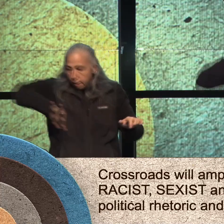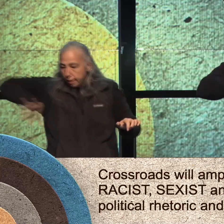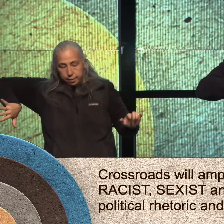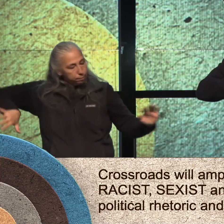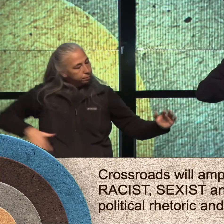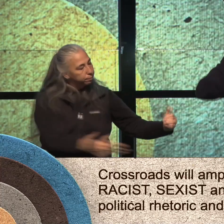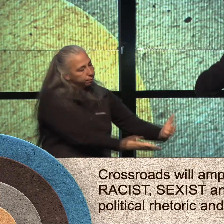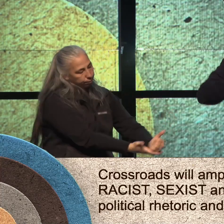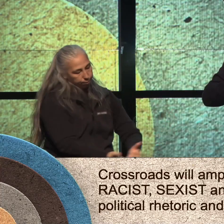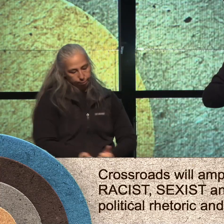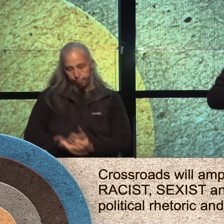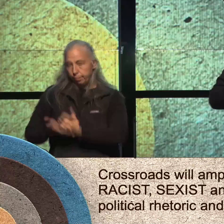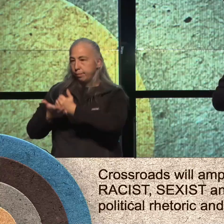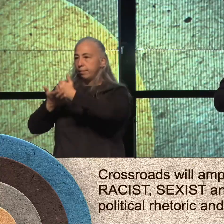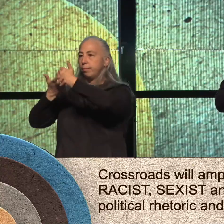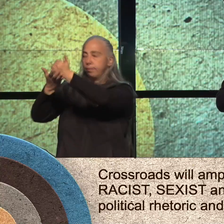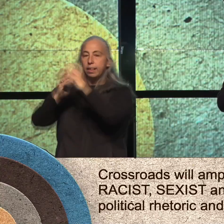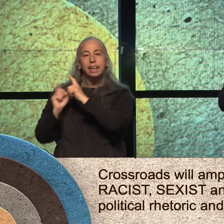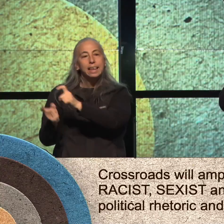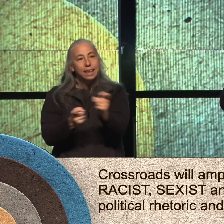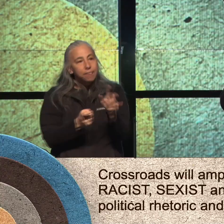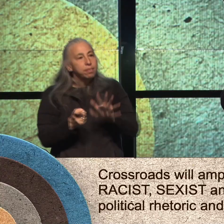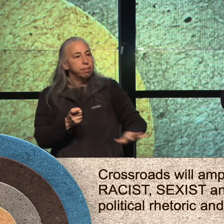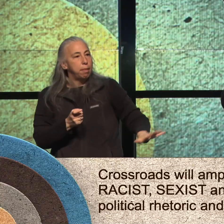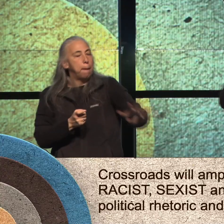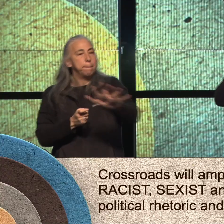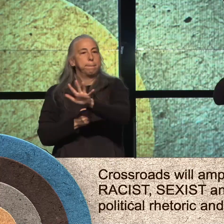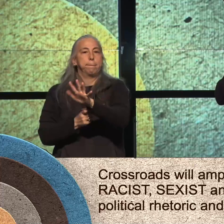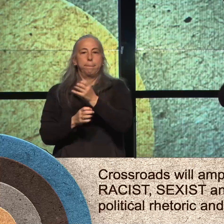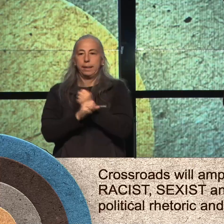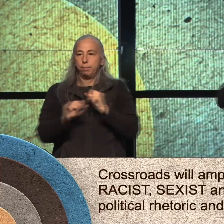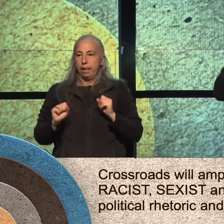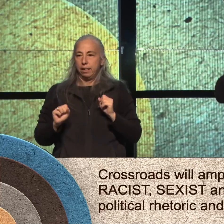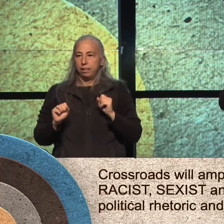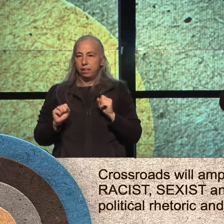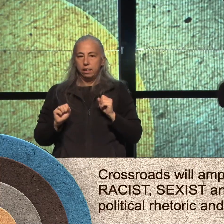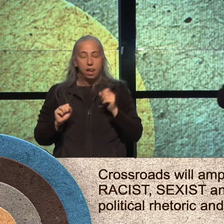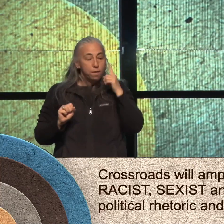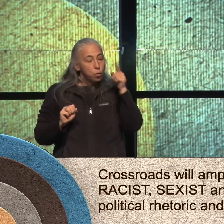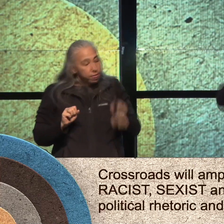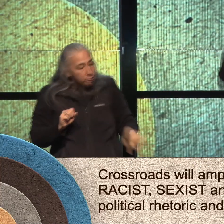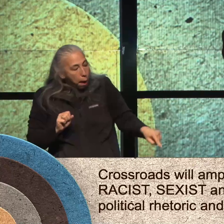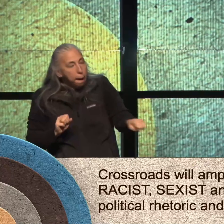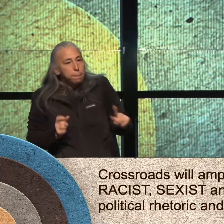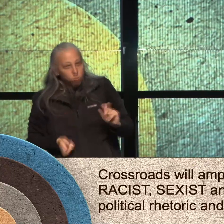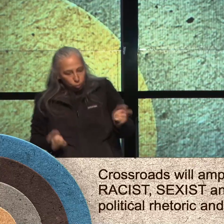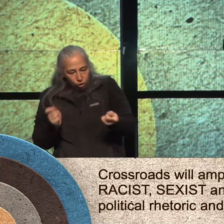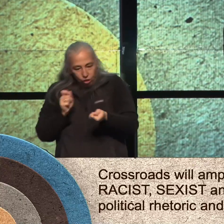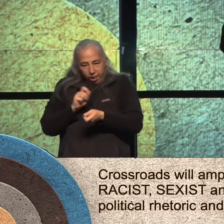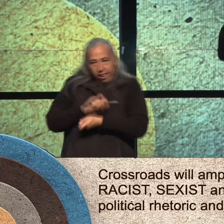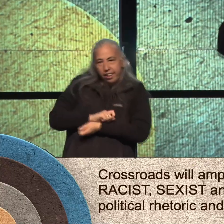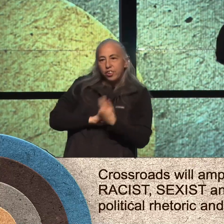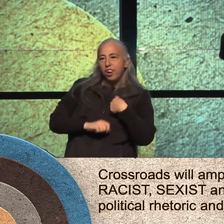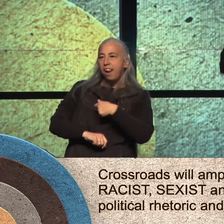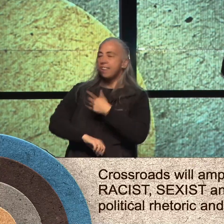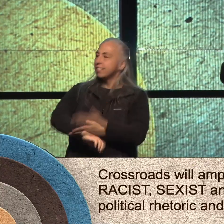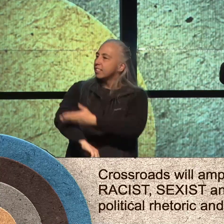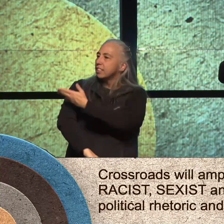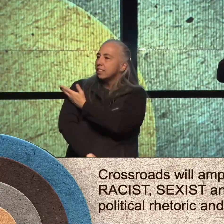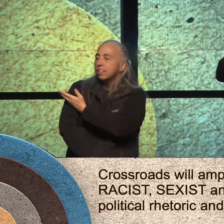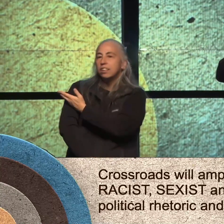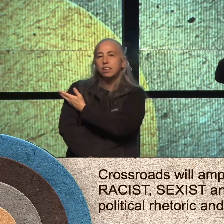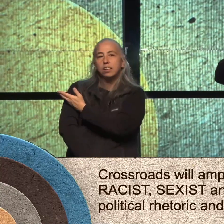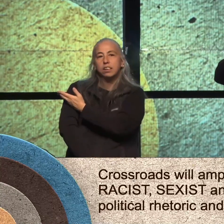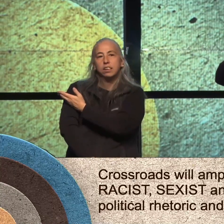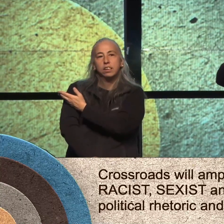so that we can be transformed by it. There is a salvation that only comes when we stare at that with which we have